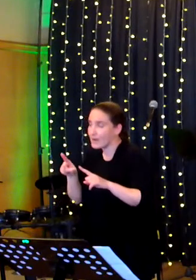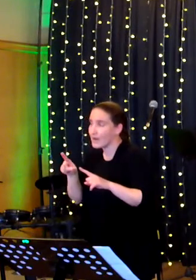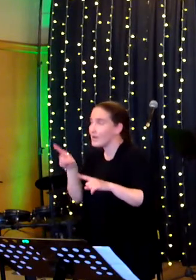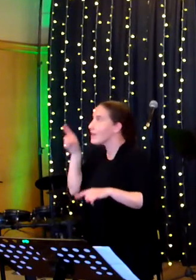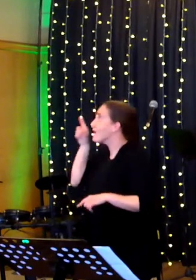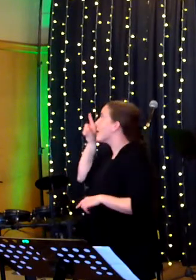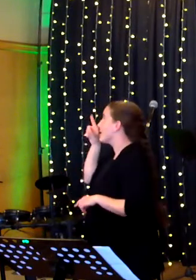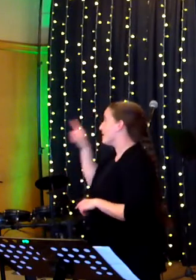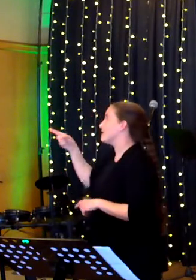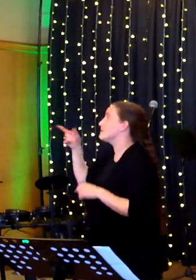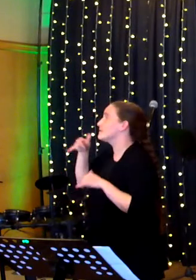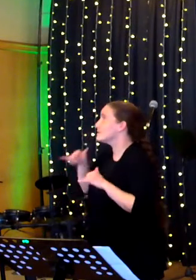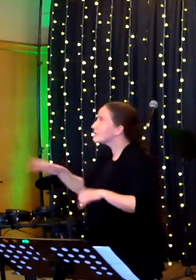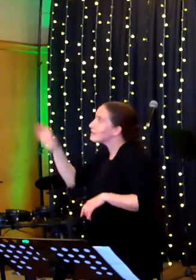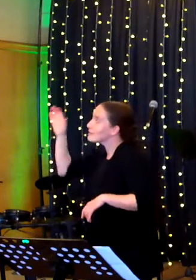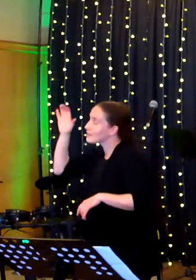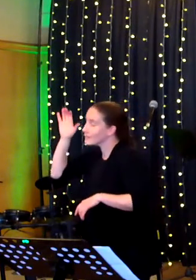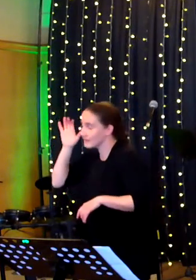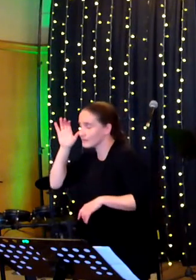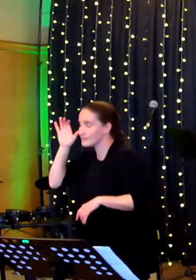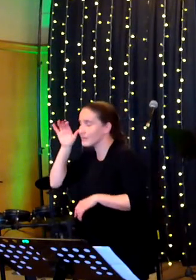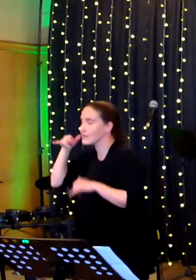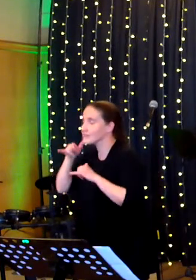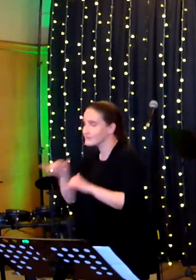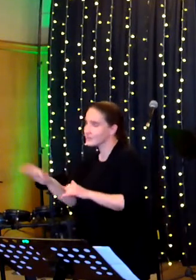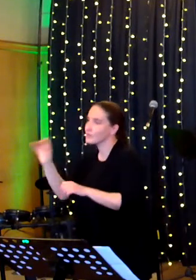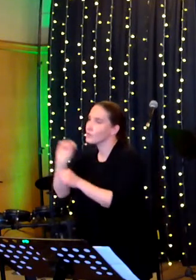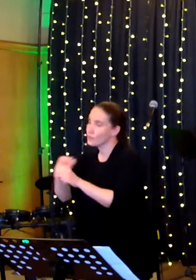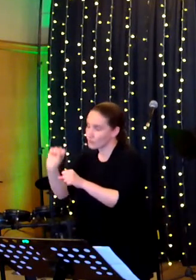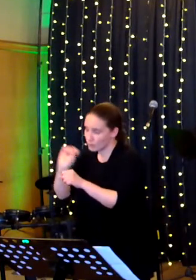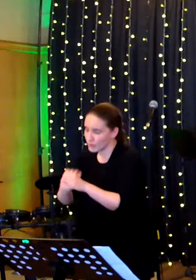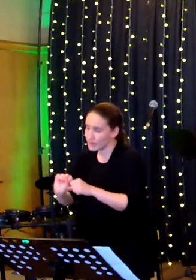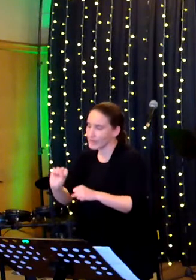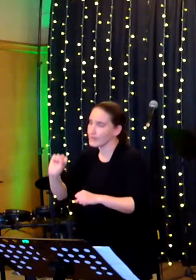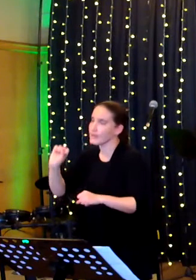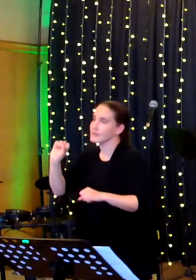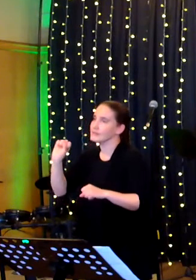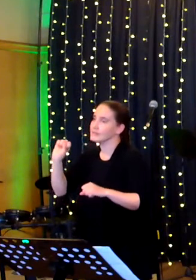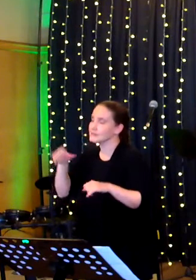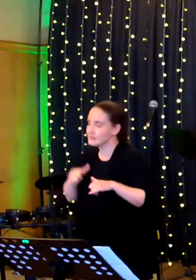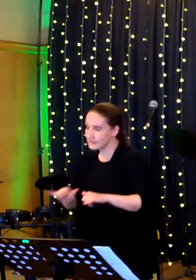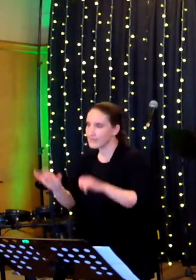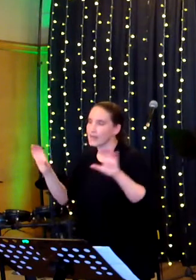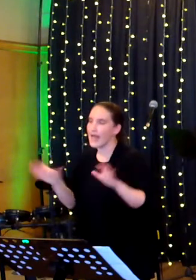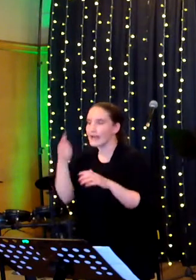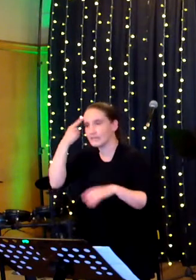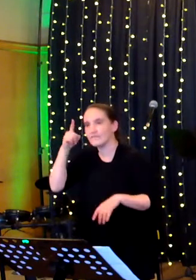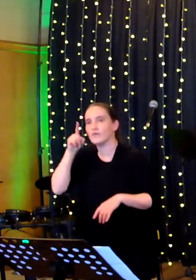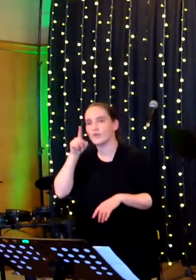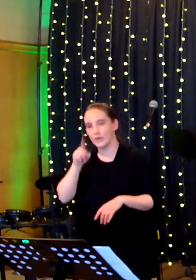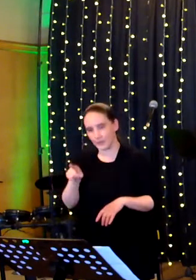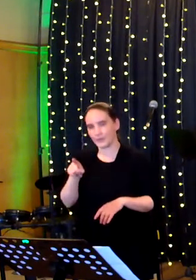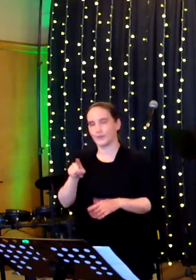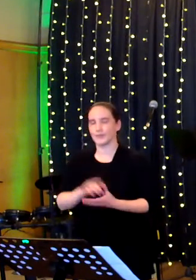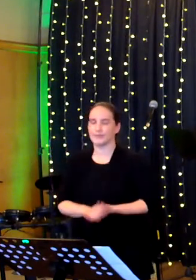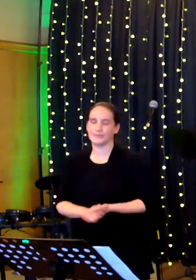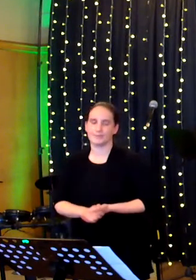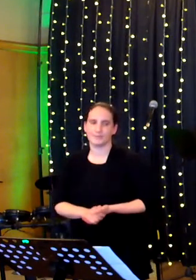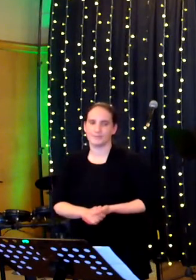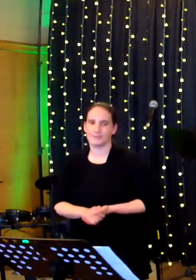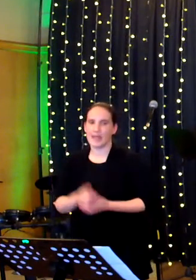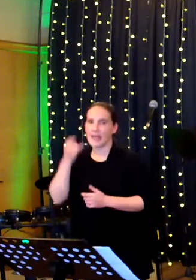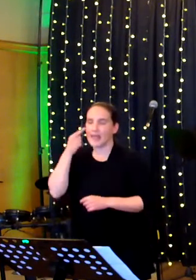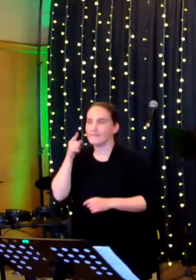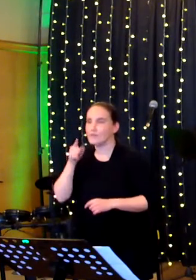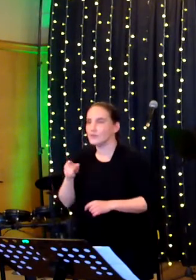for, doesn't mean he's not doing something, right? If you say, "God, please give me